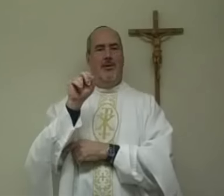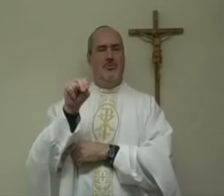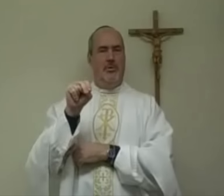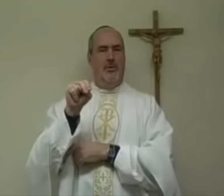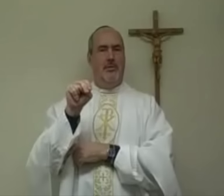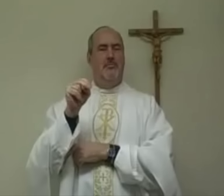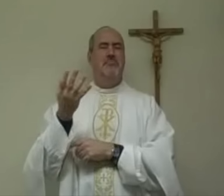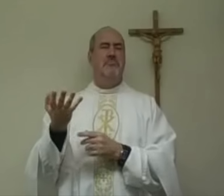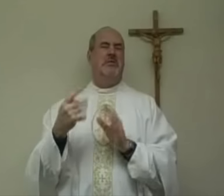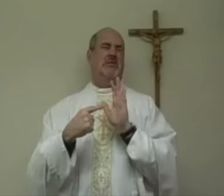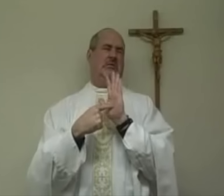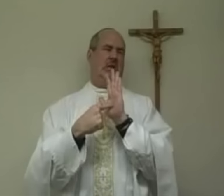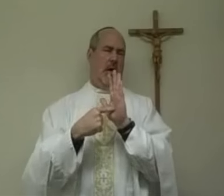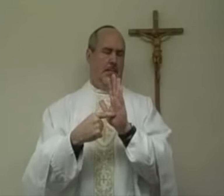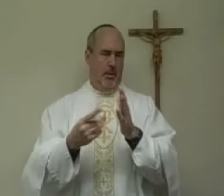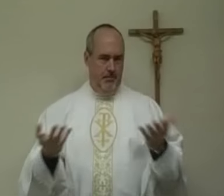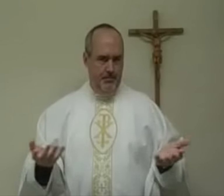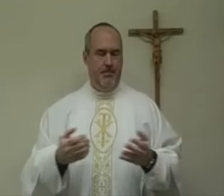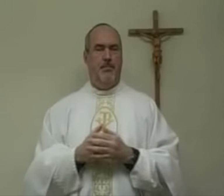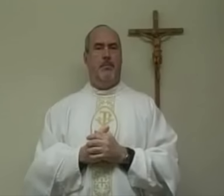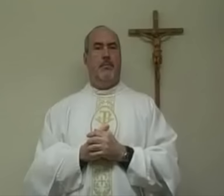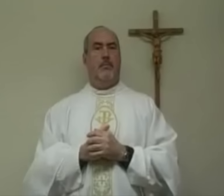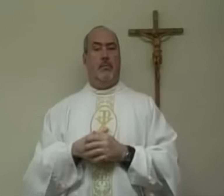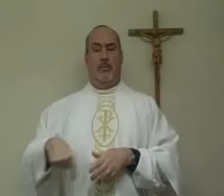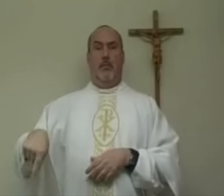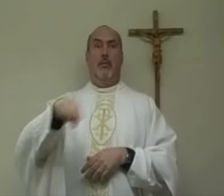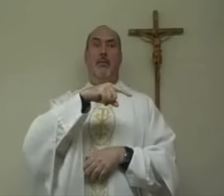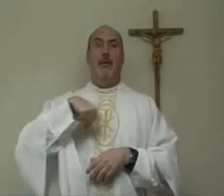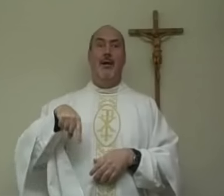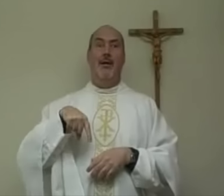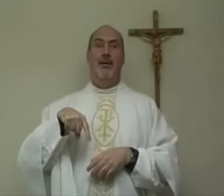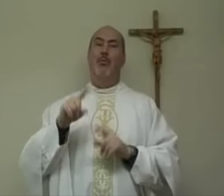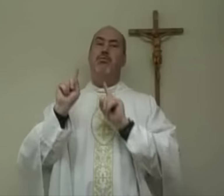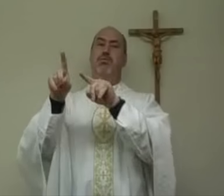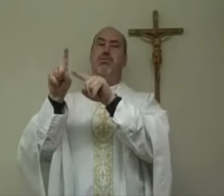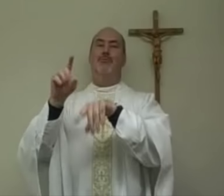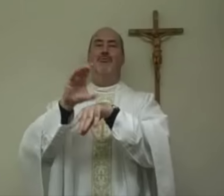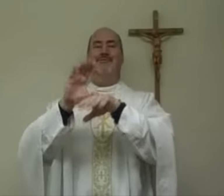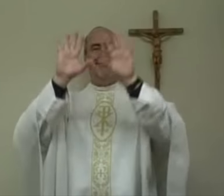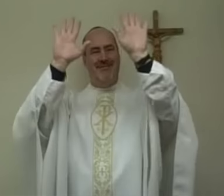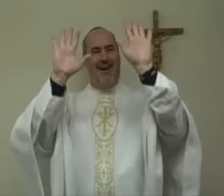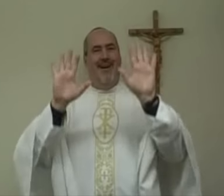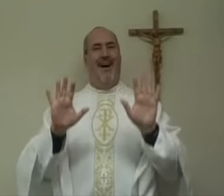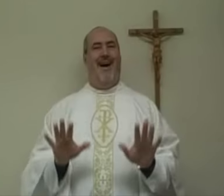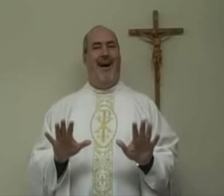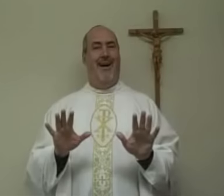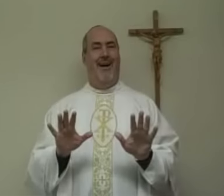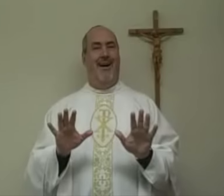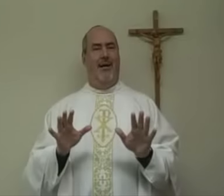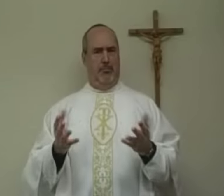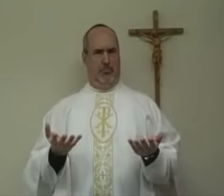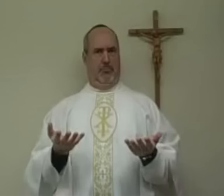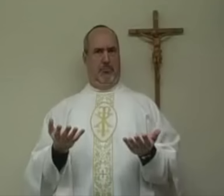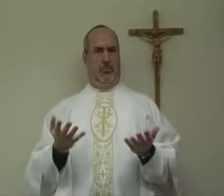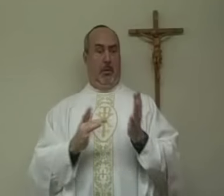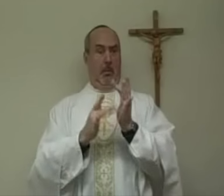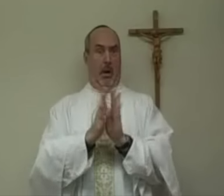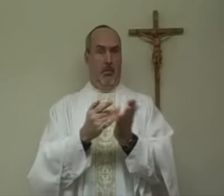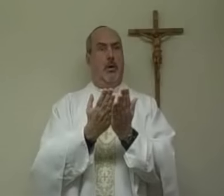we refer to as traditions. Let me give you an example. We go to church on